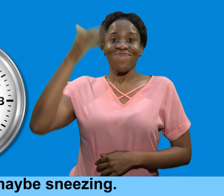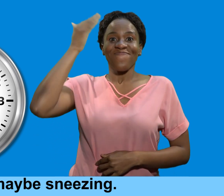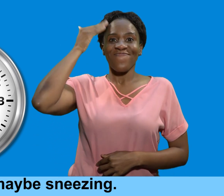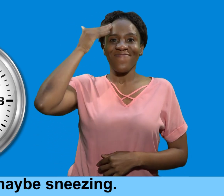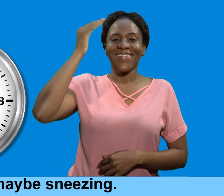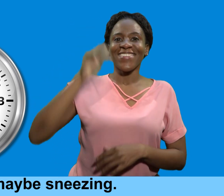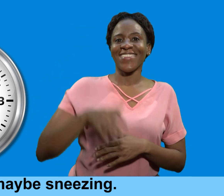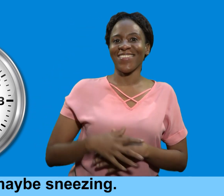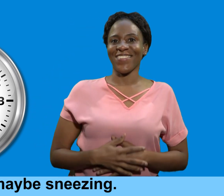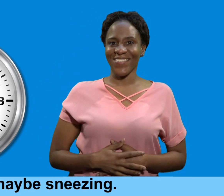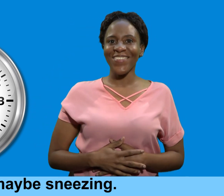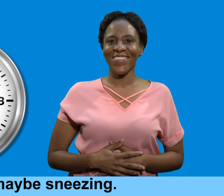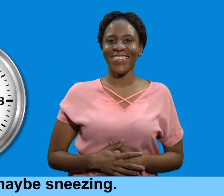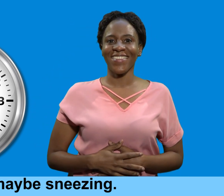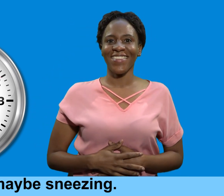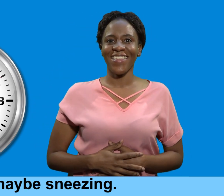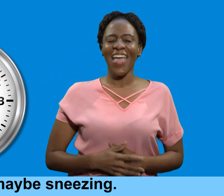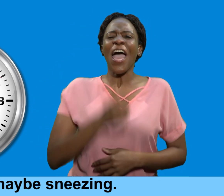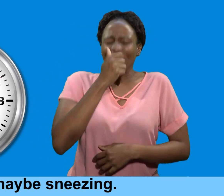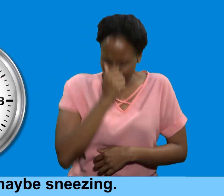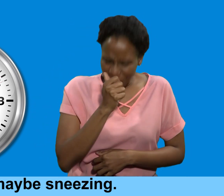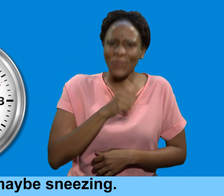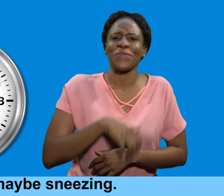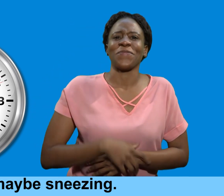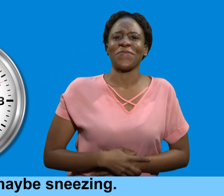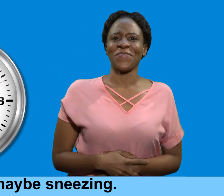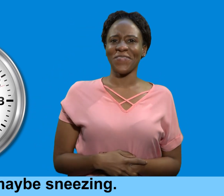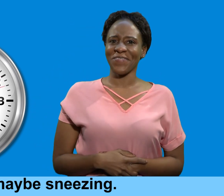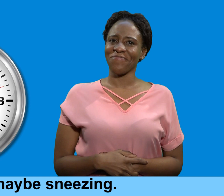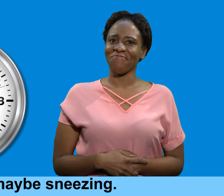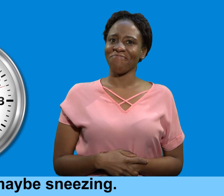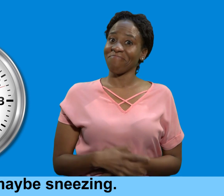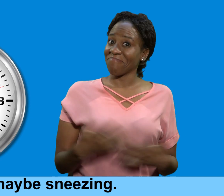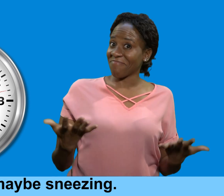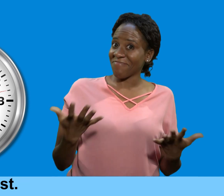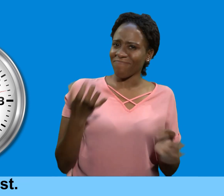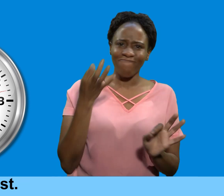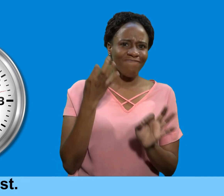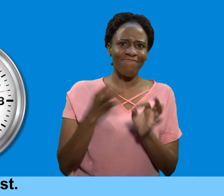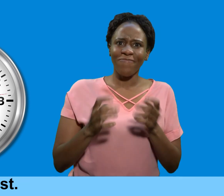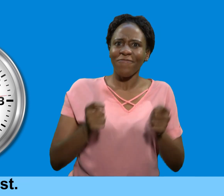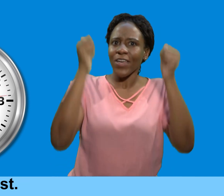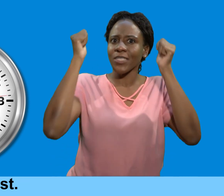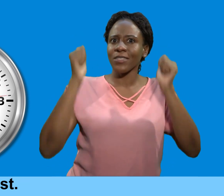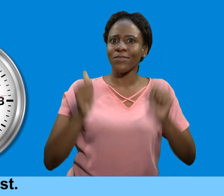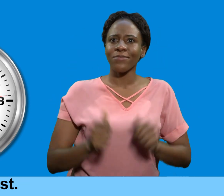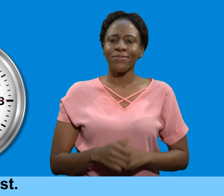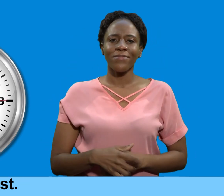Ah, I know. Maybe sneezing. See, it's real